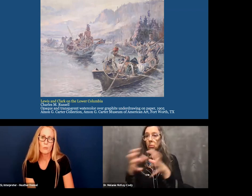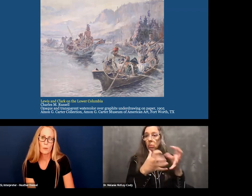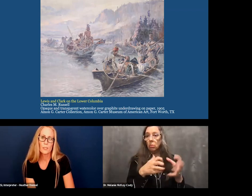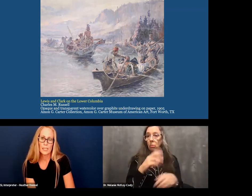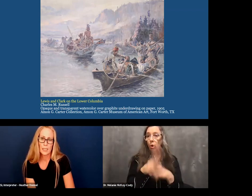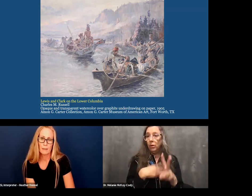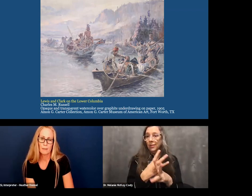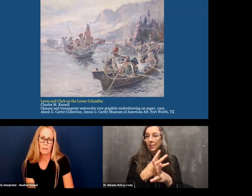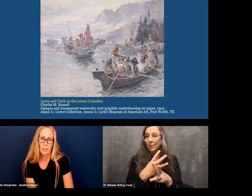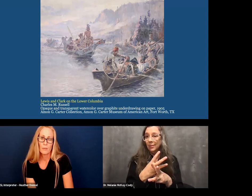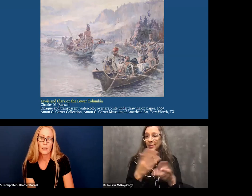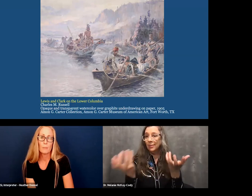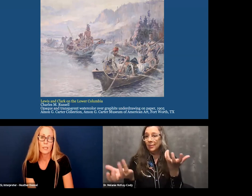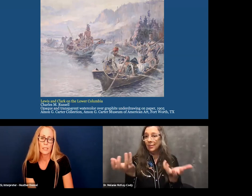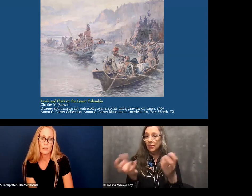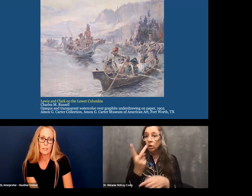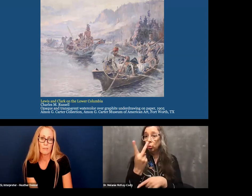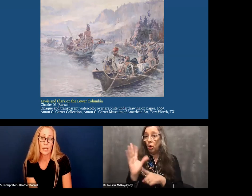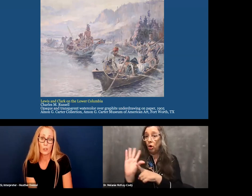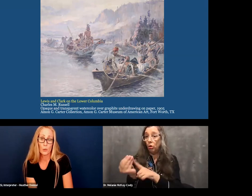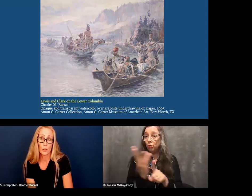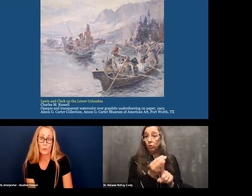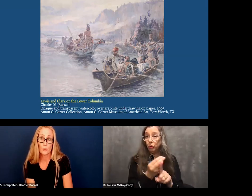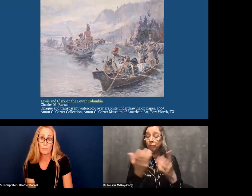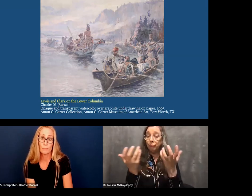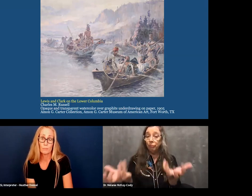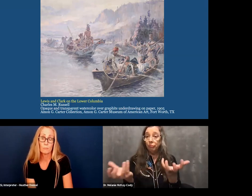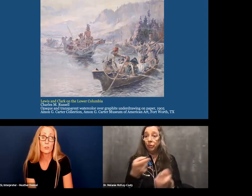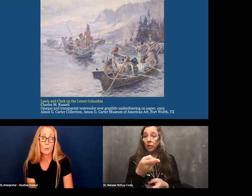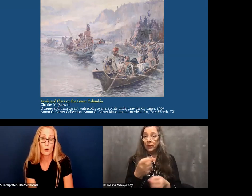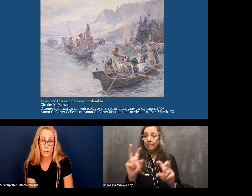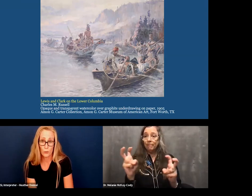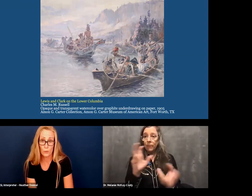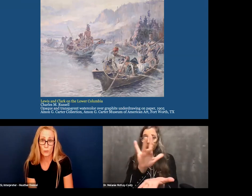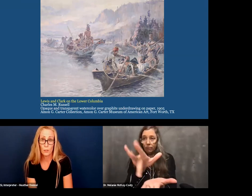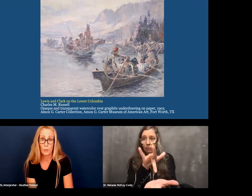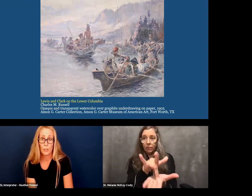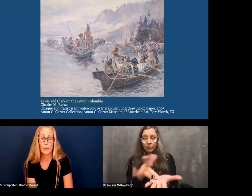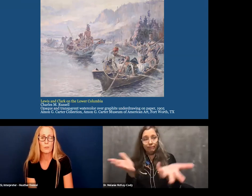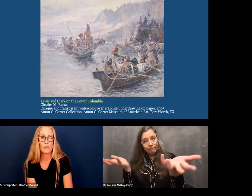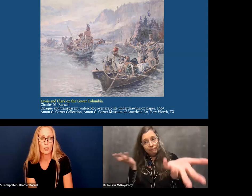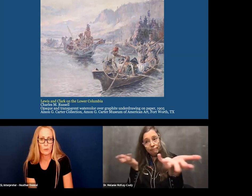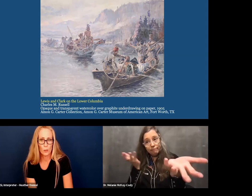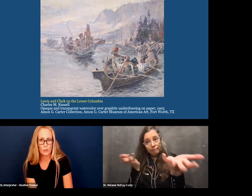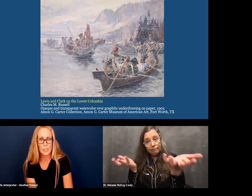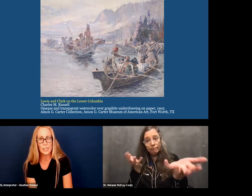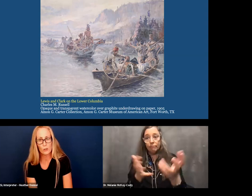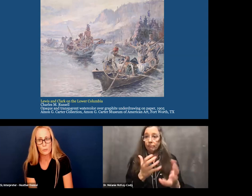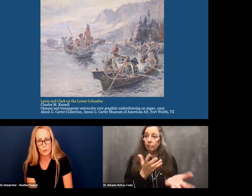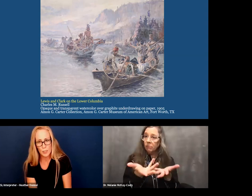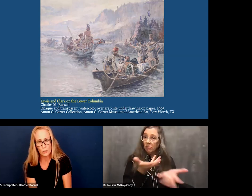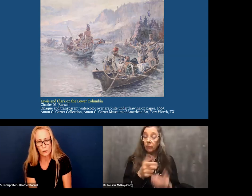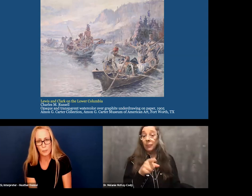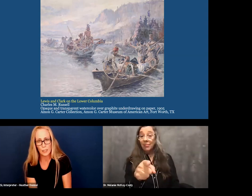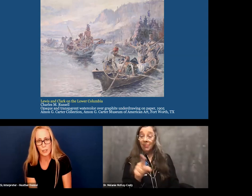She's representing the ability to navigate two worlds, two cultures, and able to share those. She's